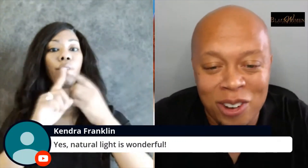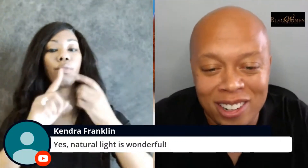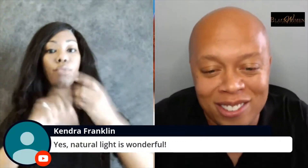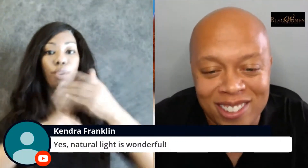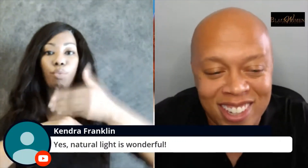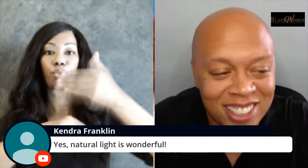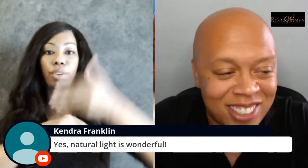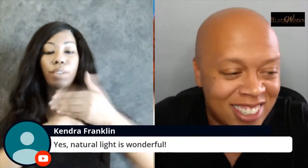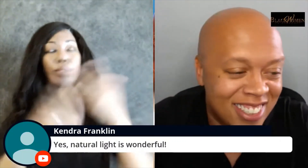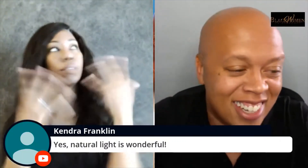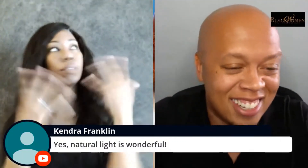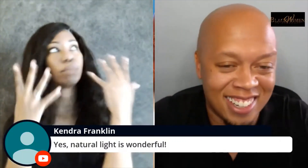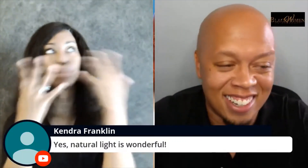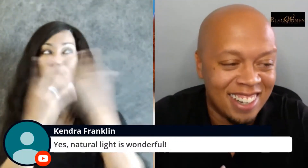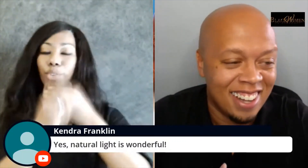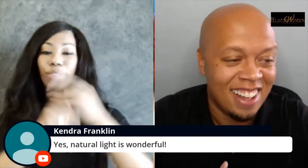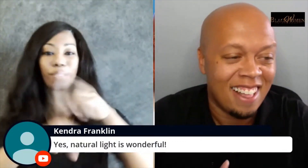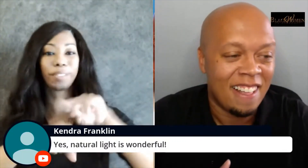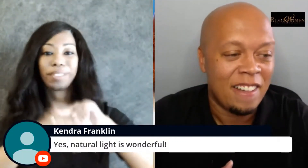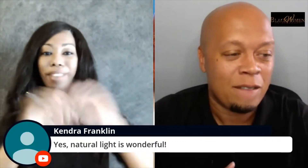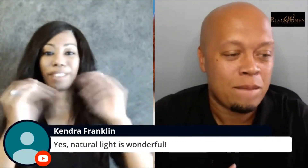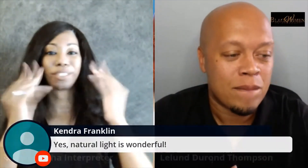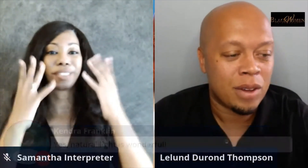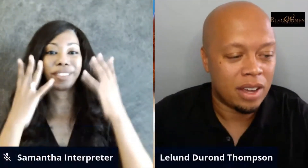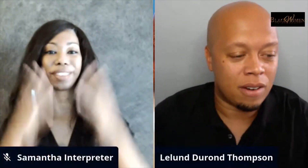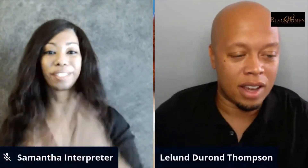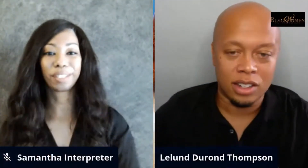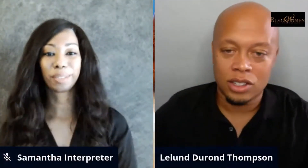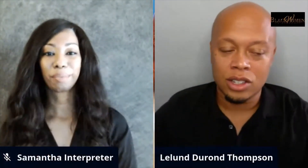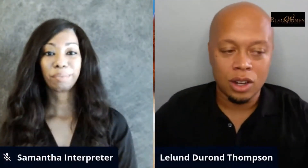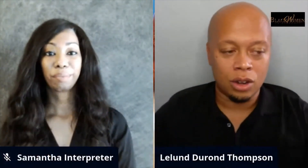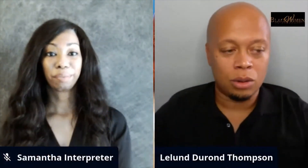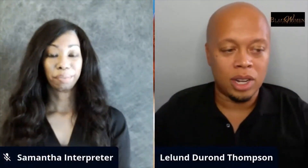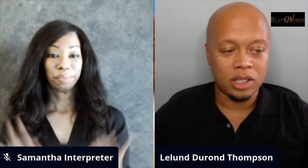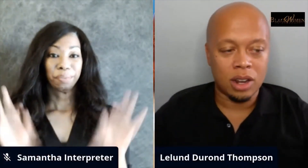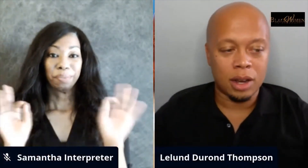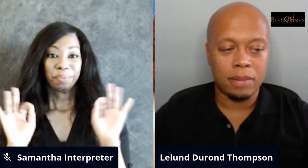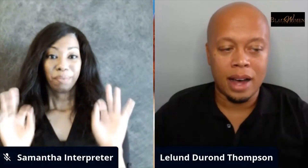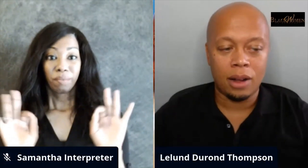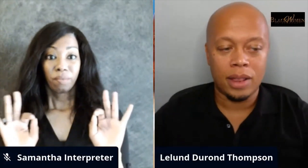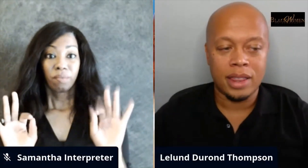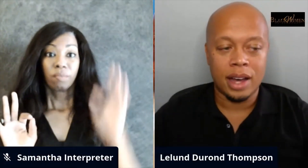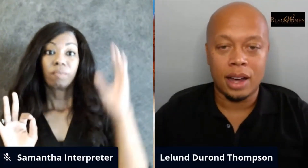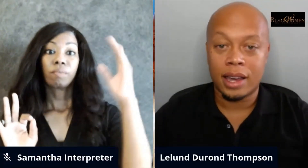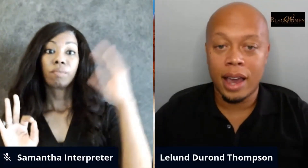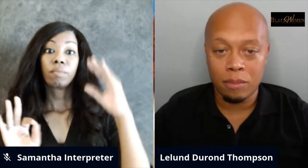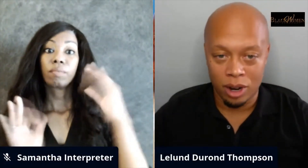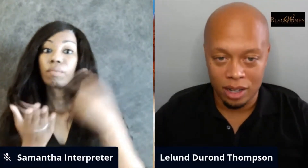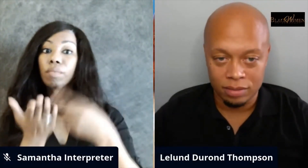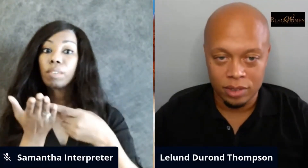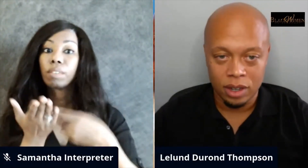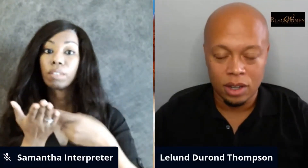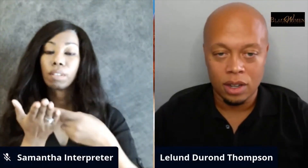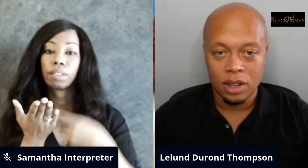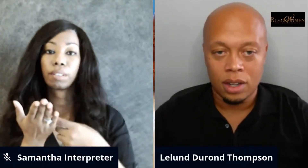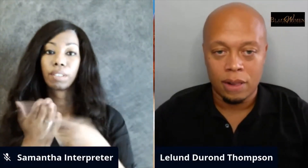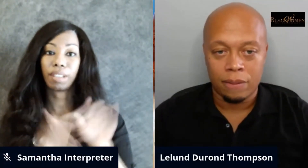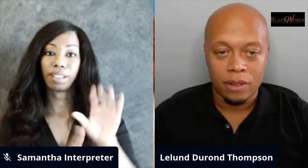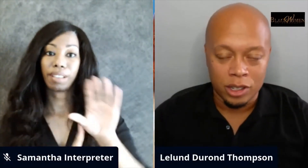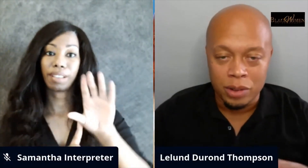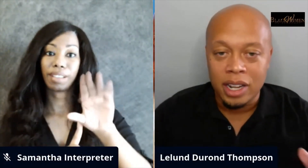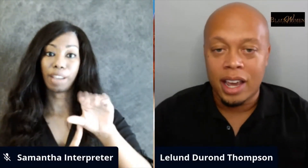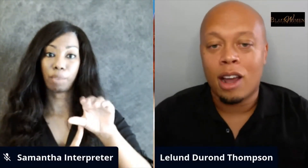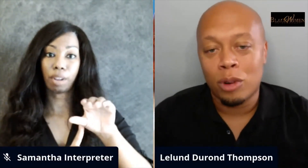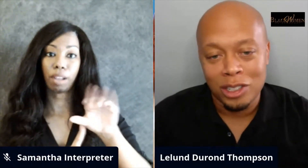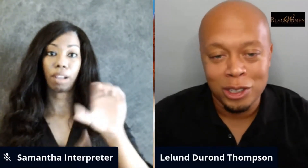is wonderful, Kendra. Okay, great. So let's talk about the camera,